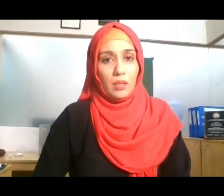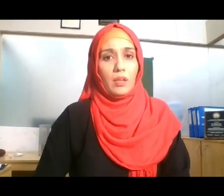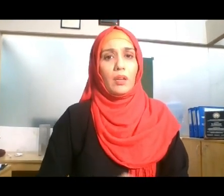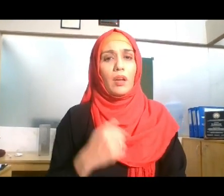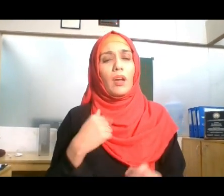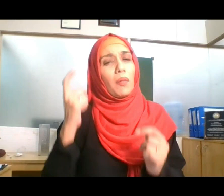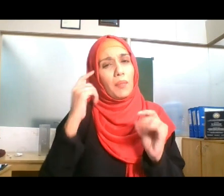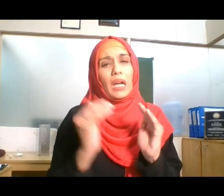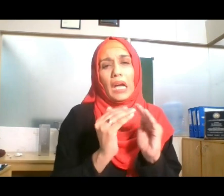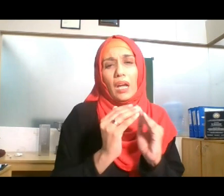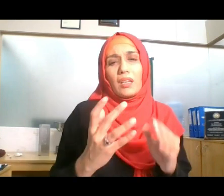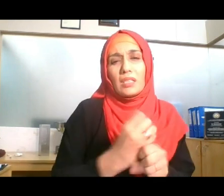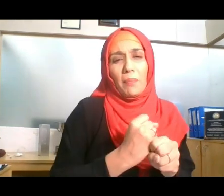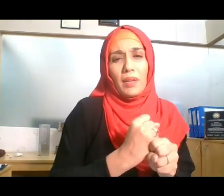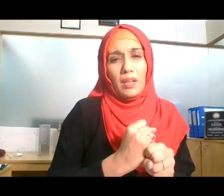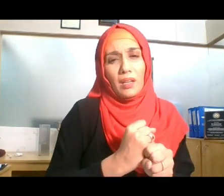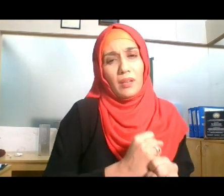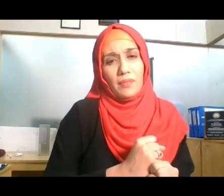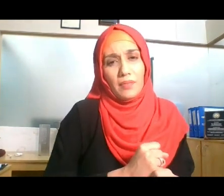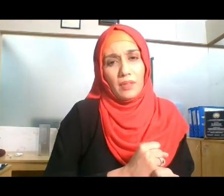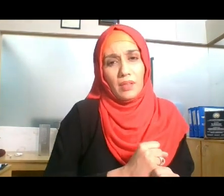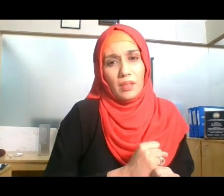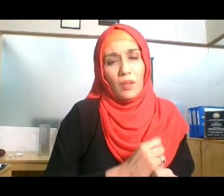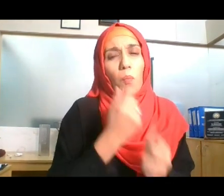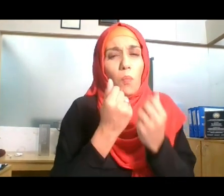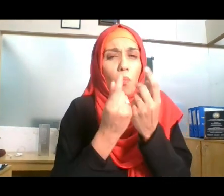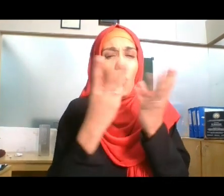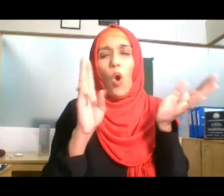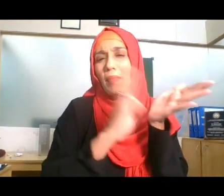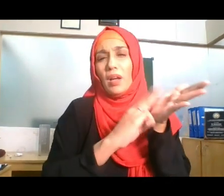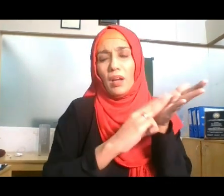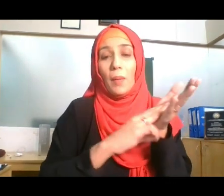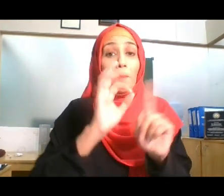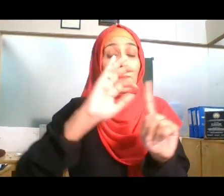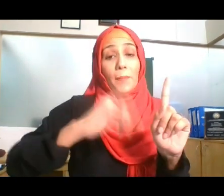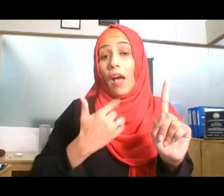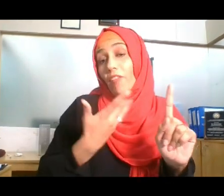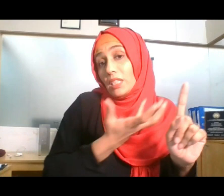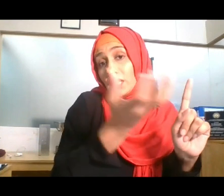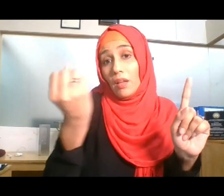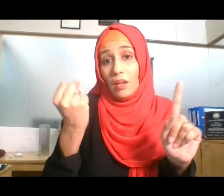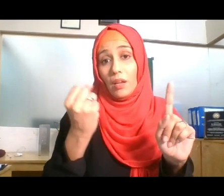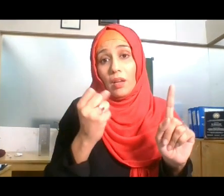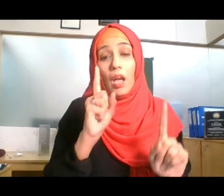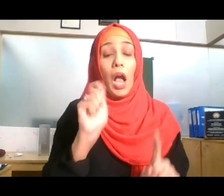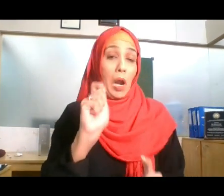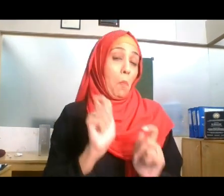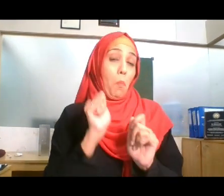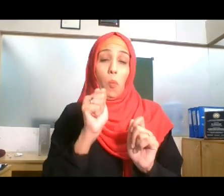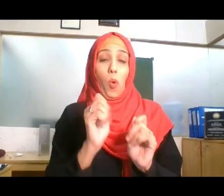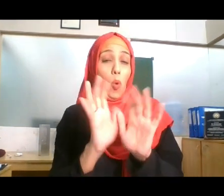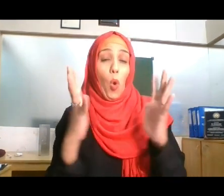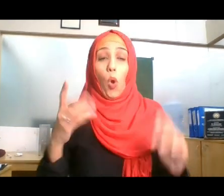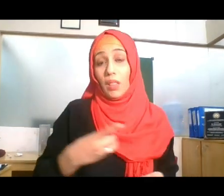council, which has a majority of members from the private sector, who are doing a terrific job all across the